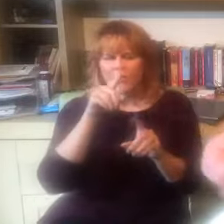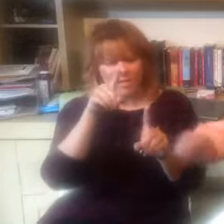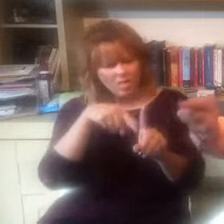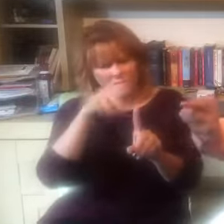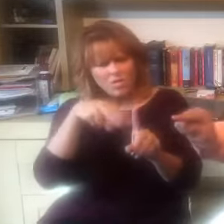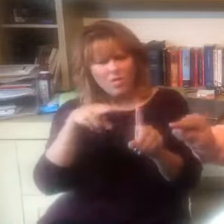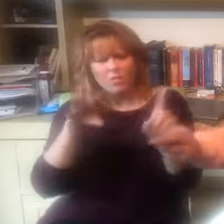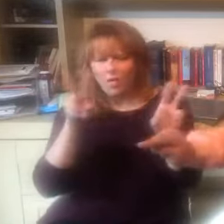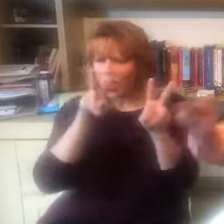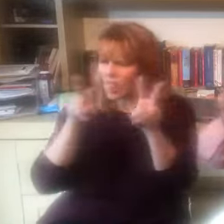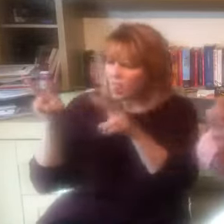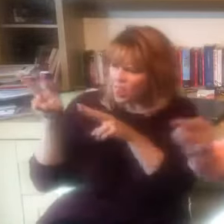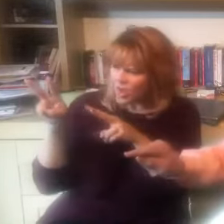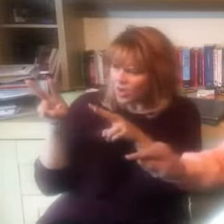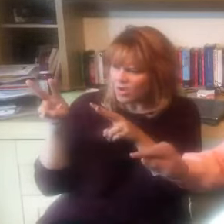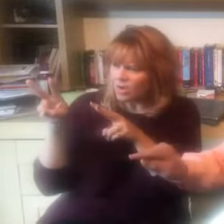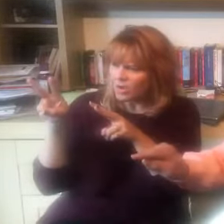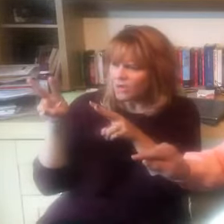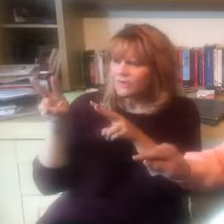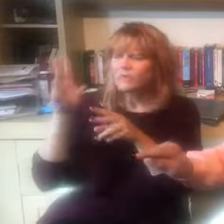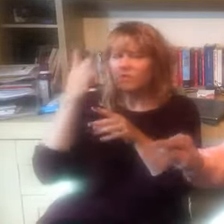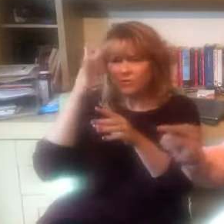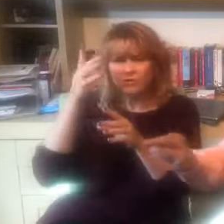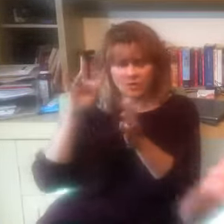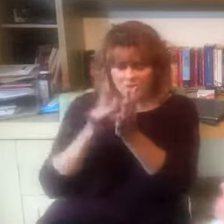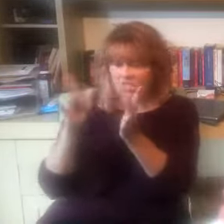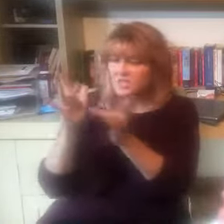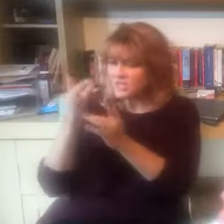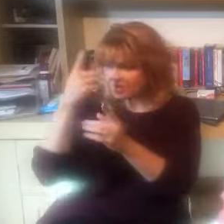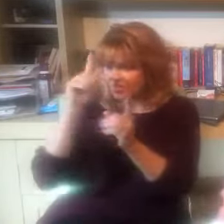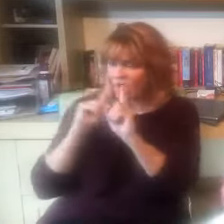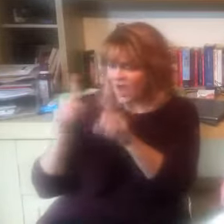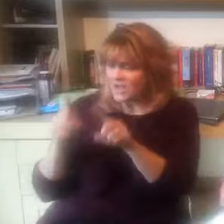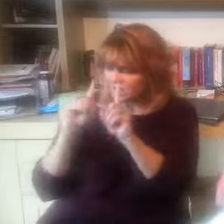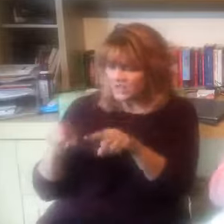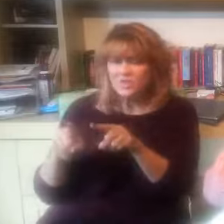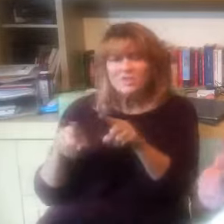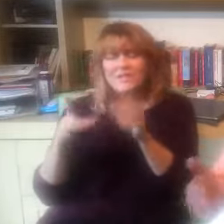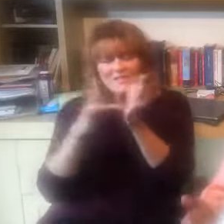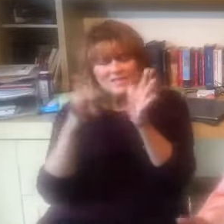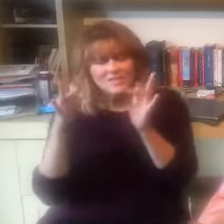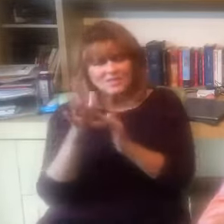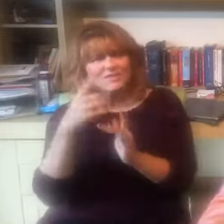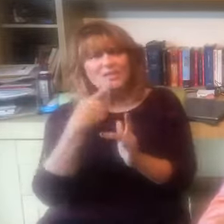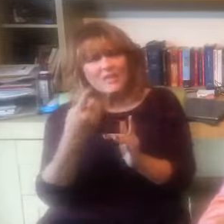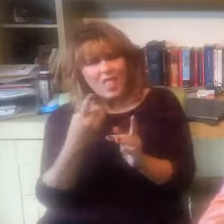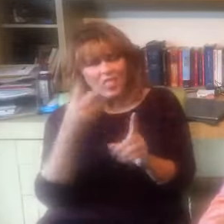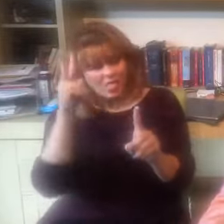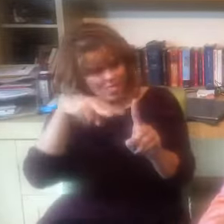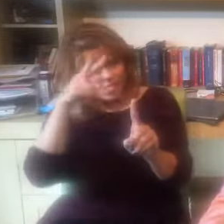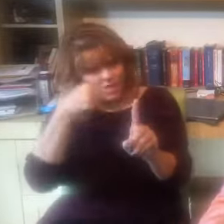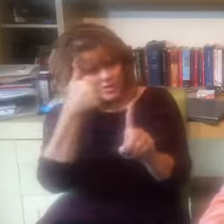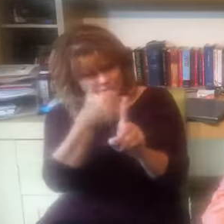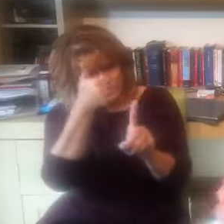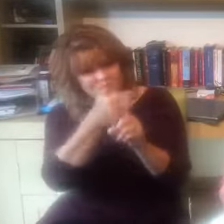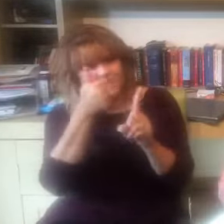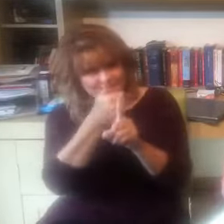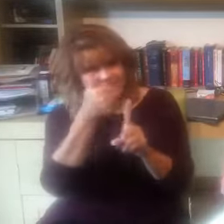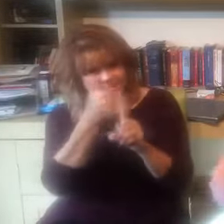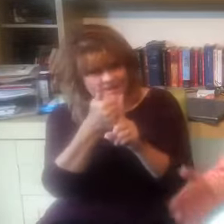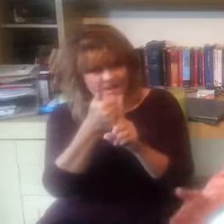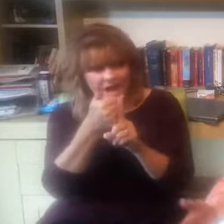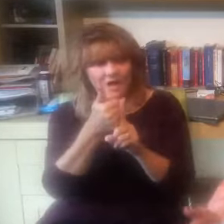you to look for the Christ in you for the answer. That's what the teaching was all about. That's what